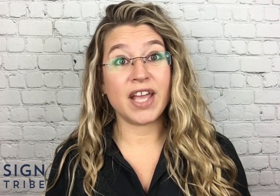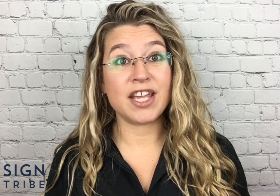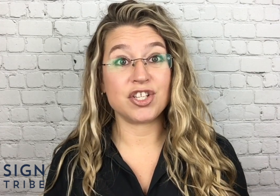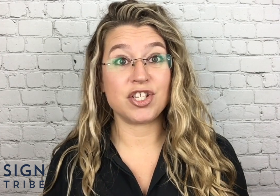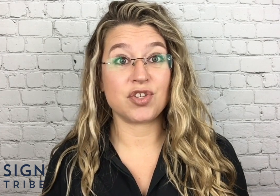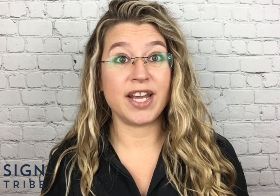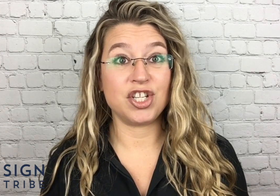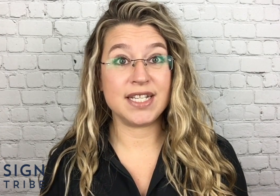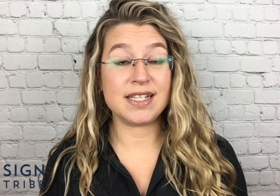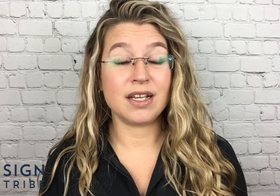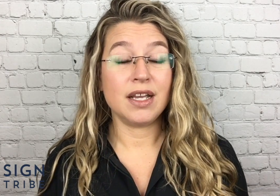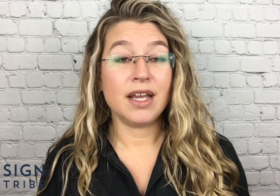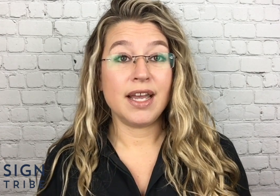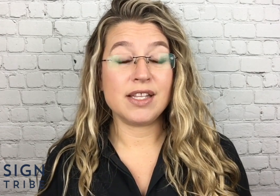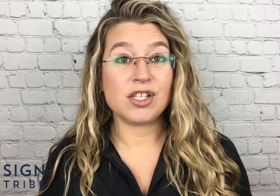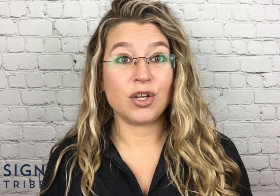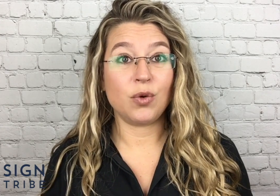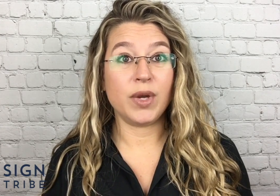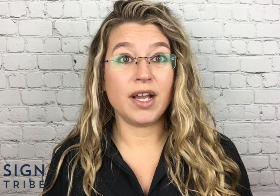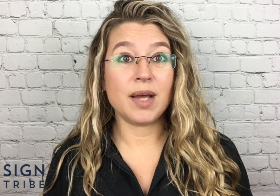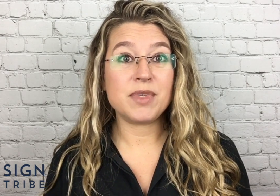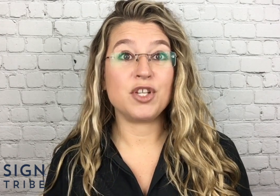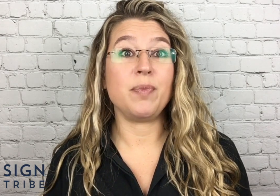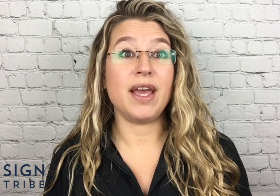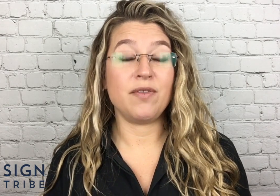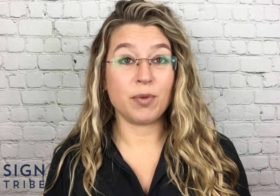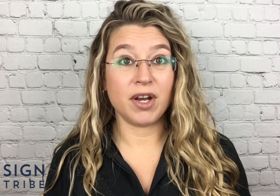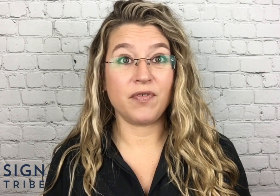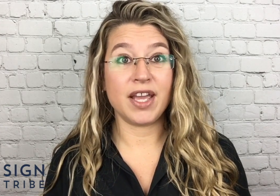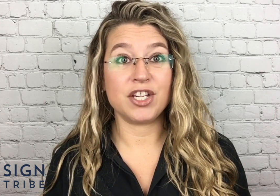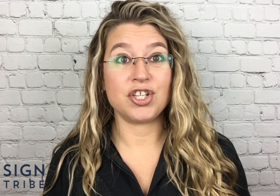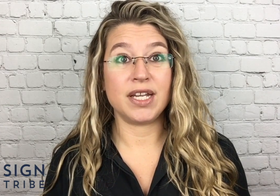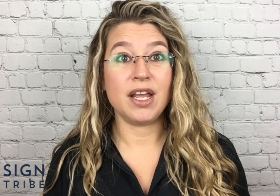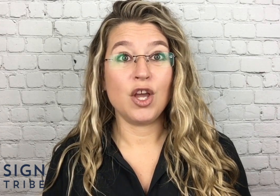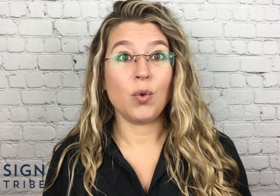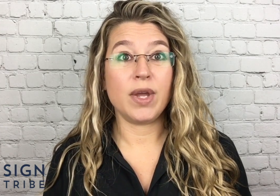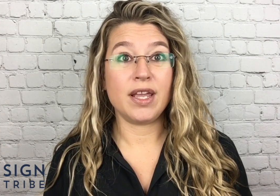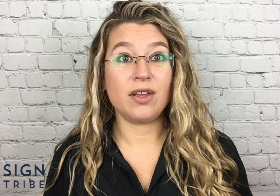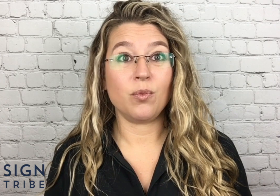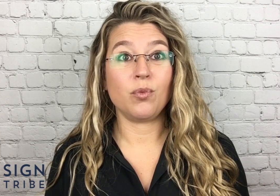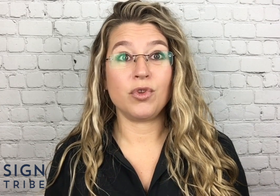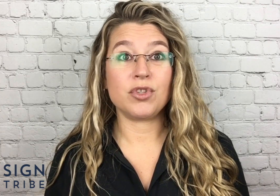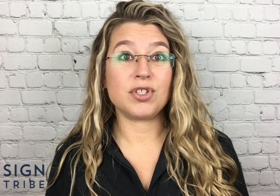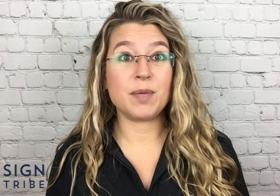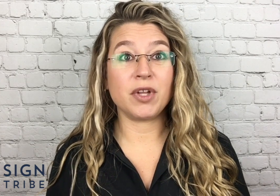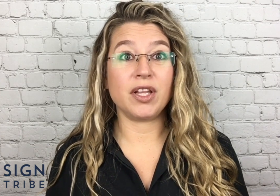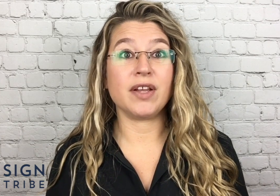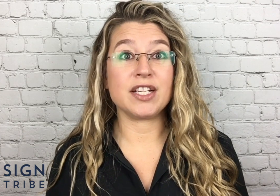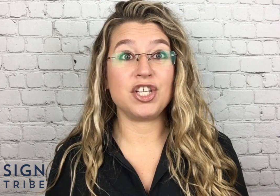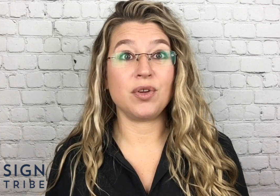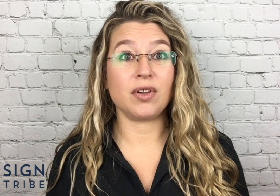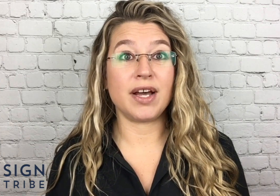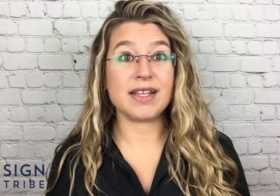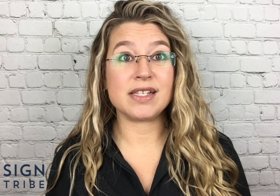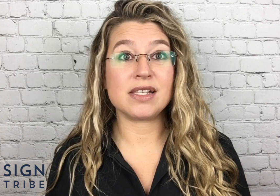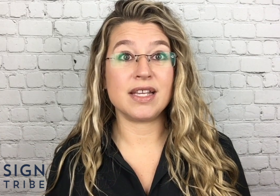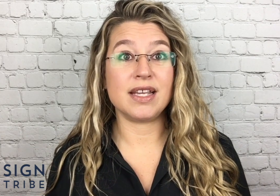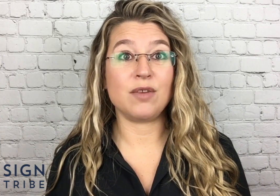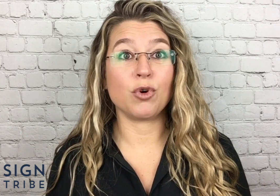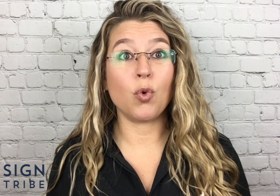modification strategies. And so when it comes to behavior modification, we typically like to utilize the reward